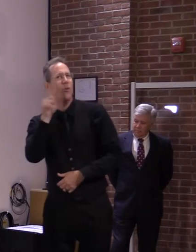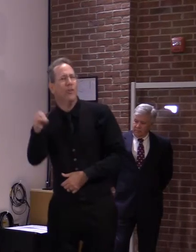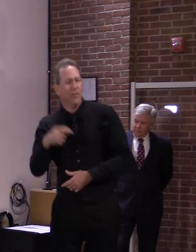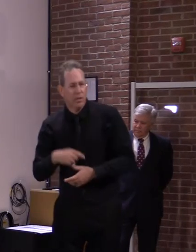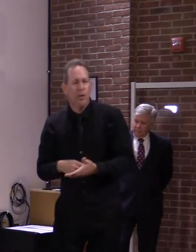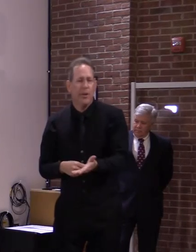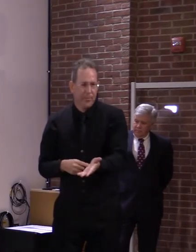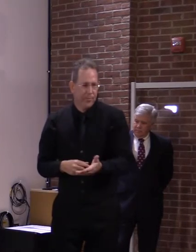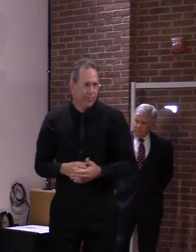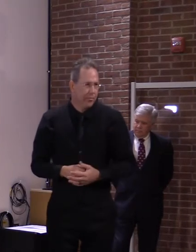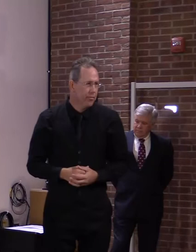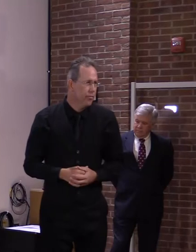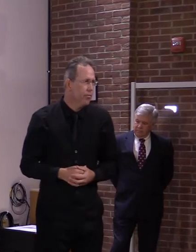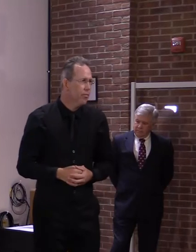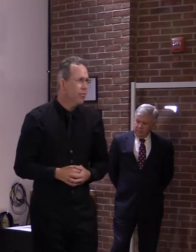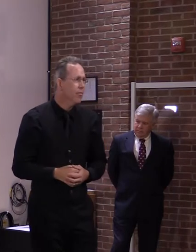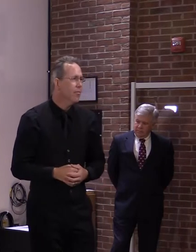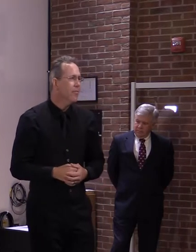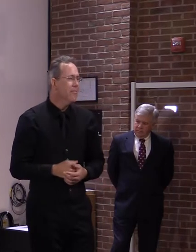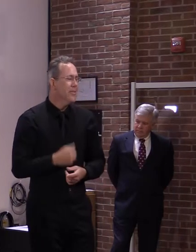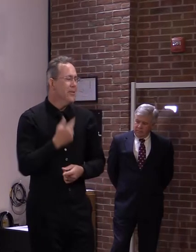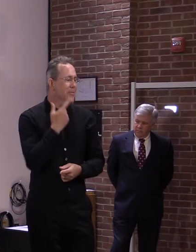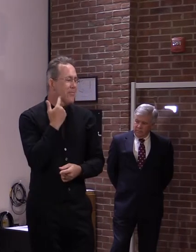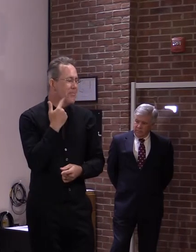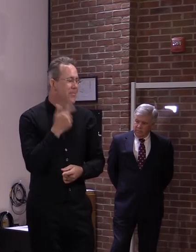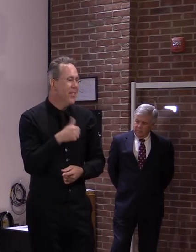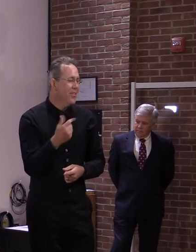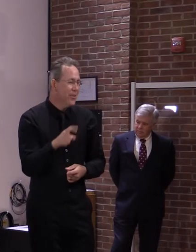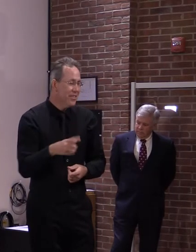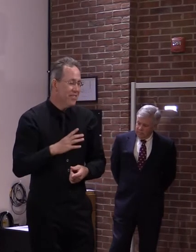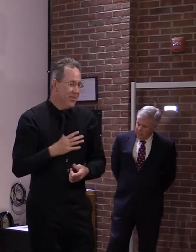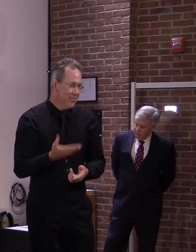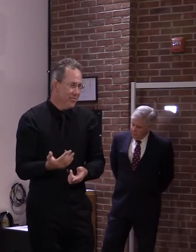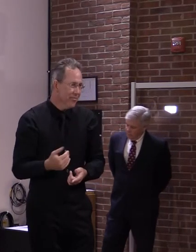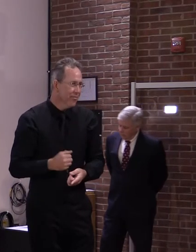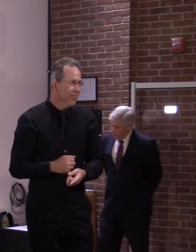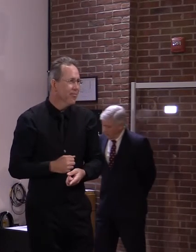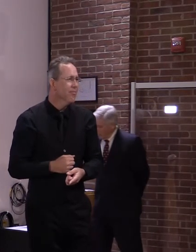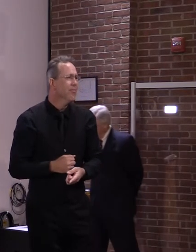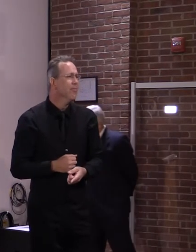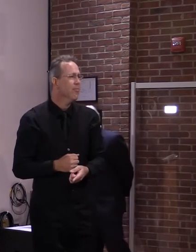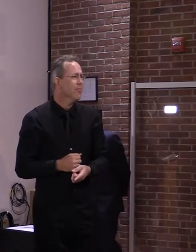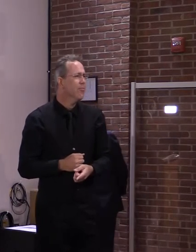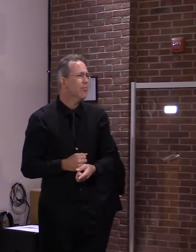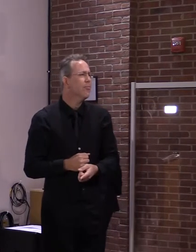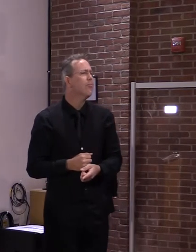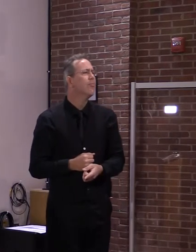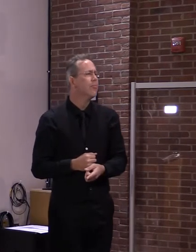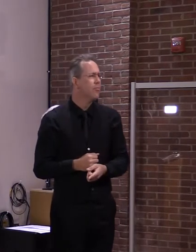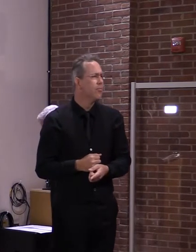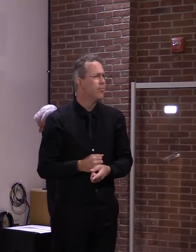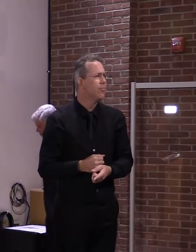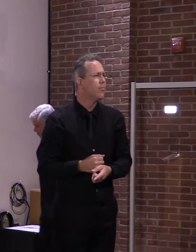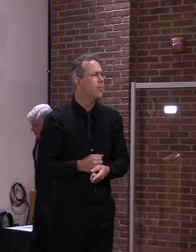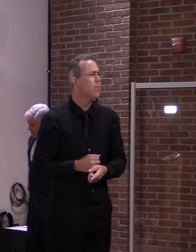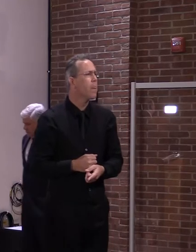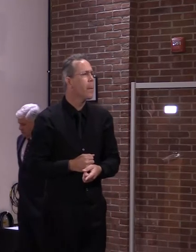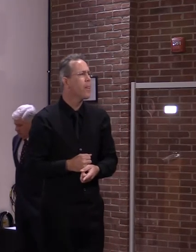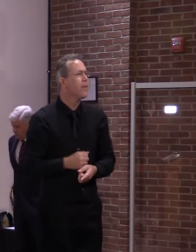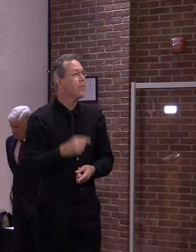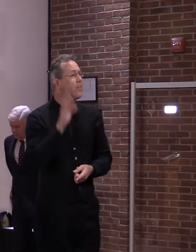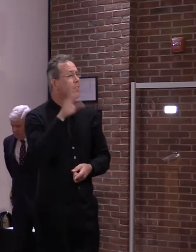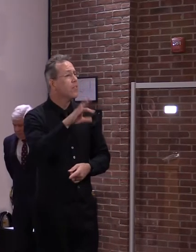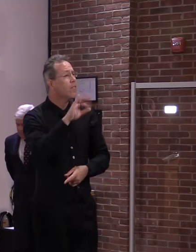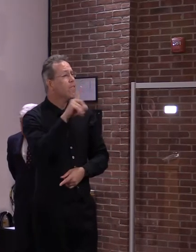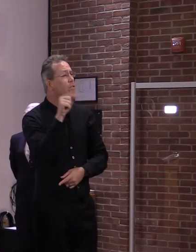COVID. State of Florida never had a mask mandate. The newspaper, the Orlando Sentinel,